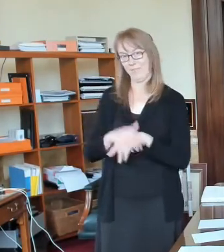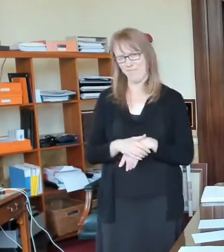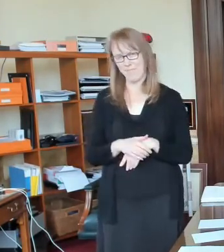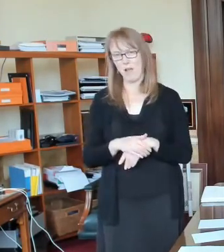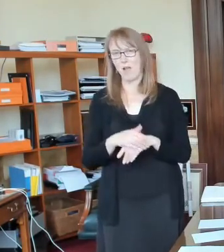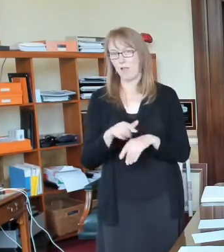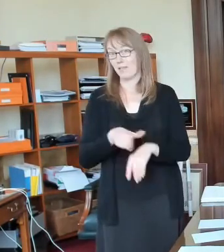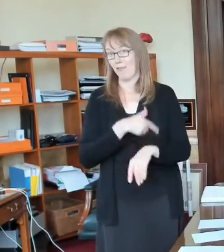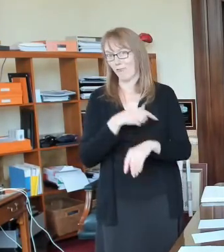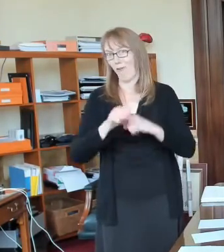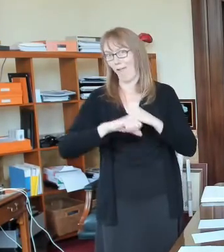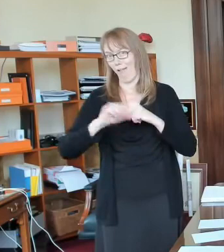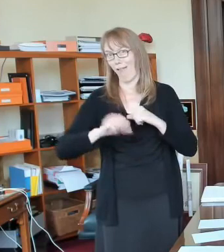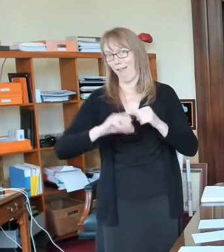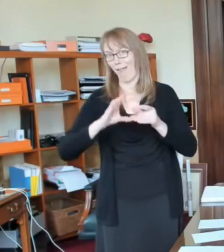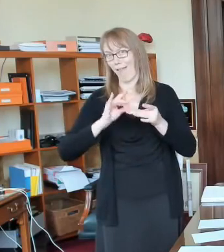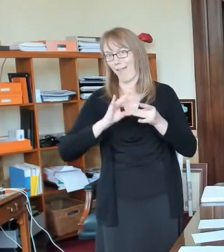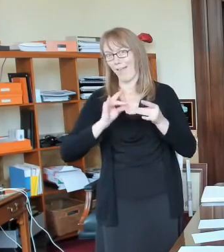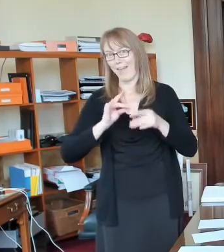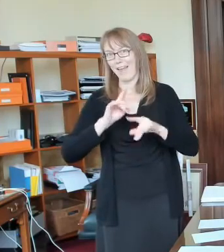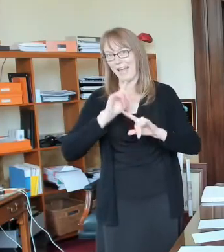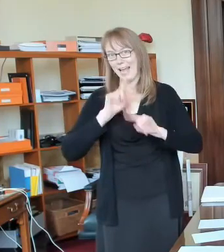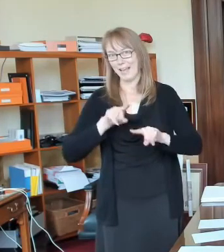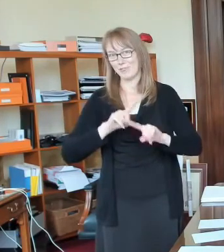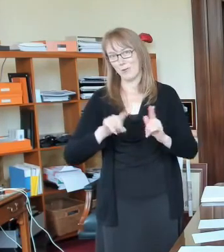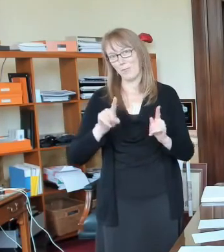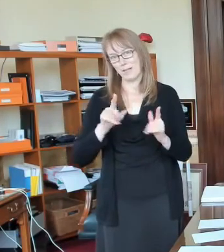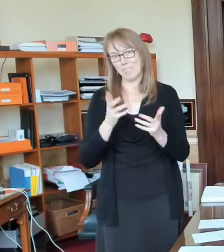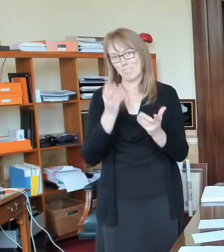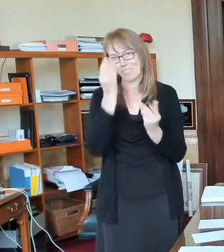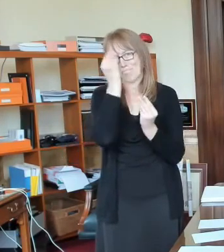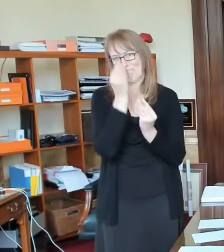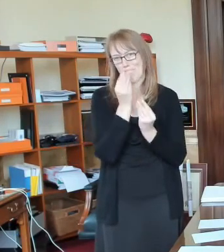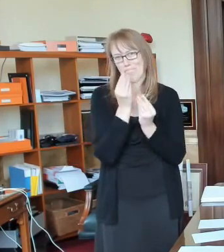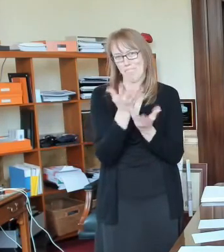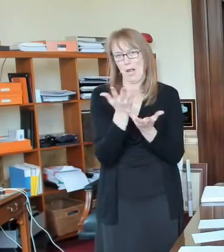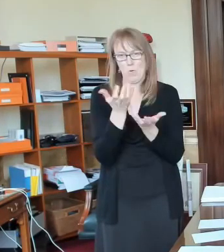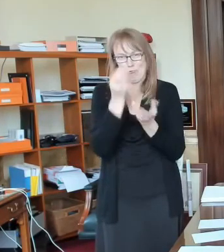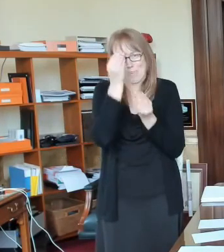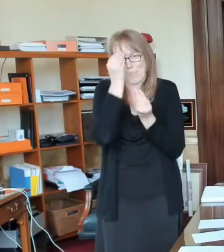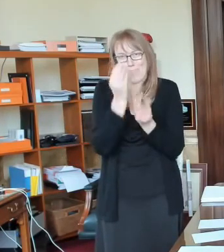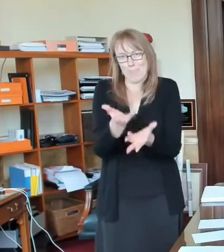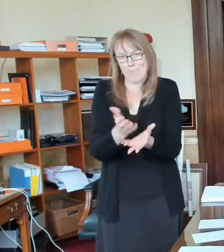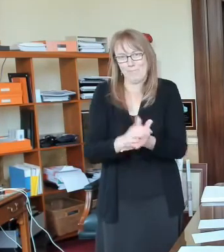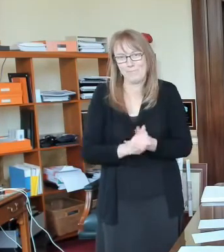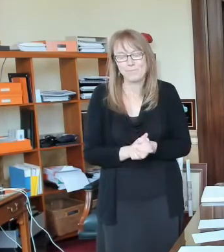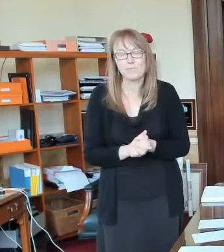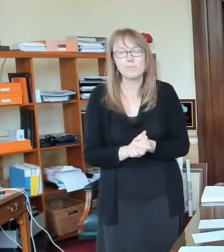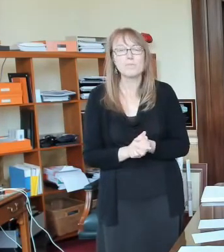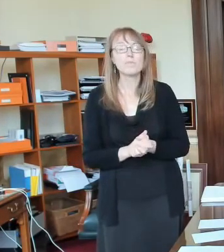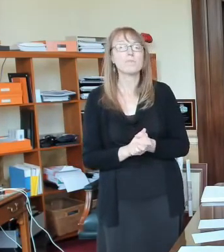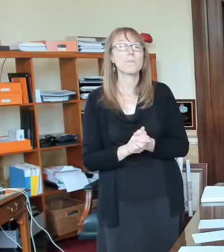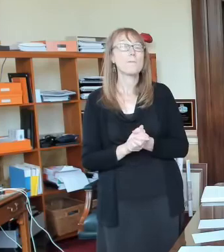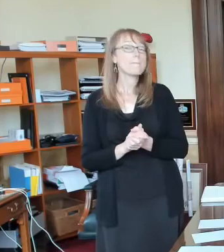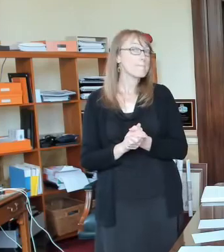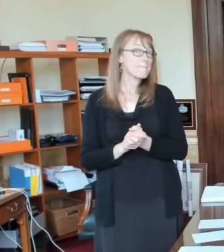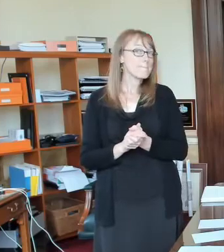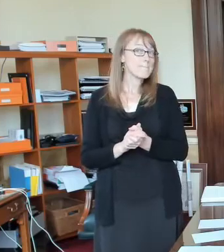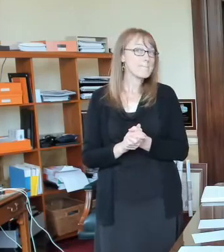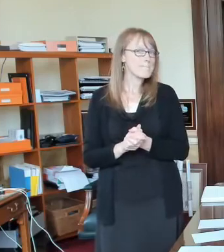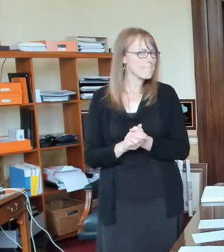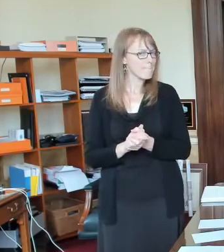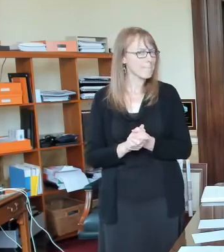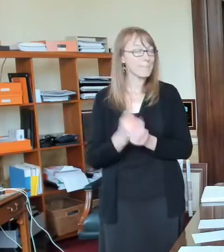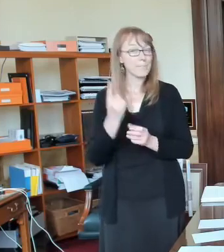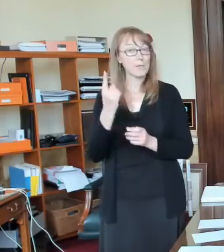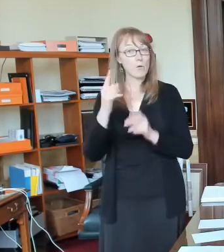random city-related topics, Mayor. Kyle is watching and wants to know what percentage of residents in the city have